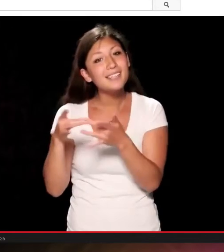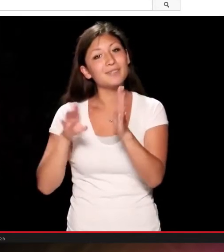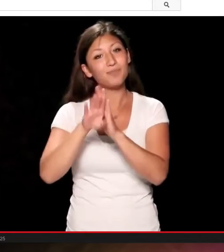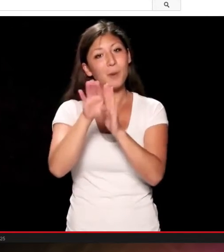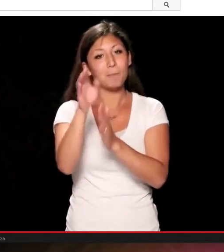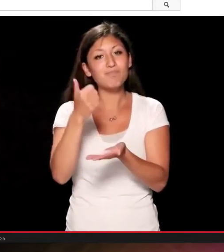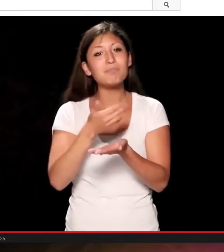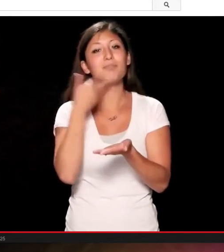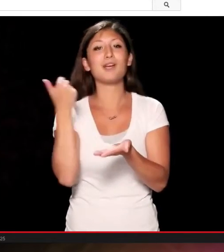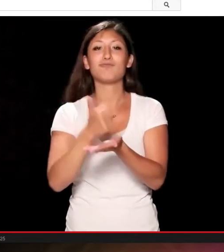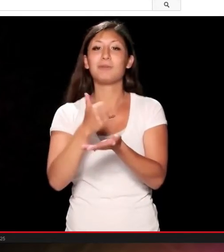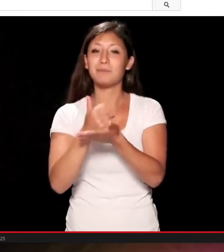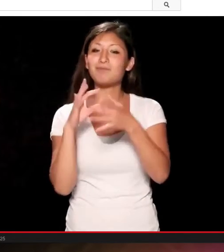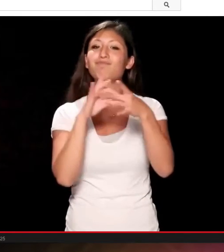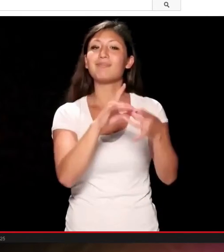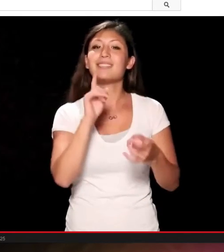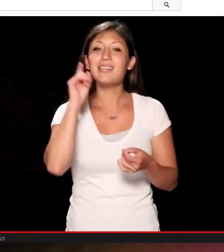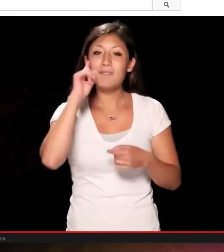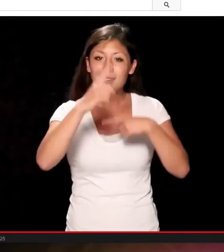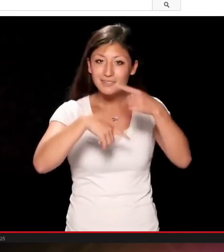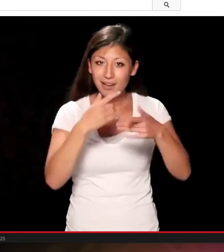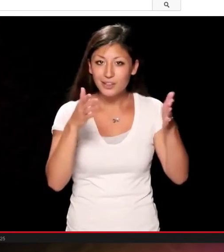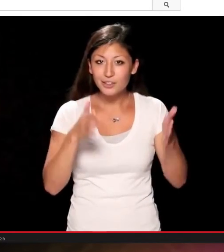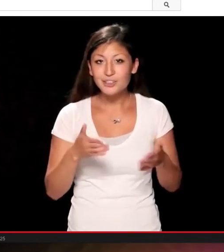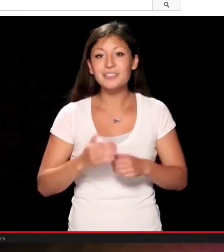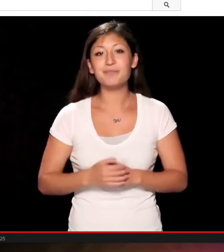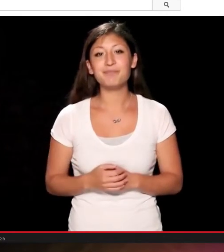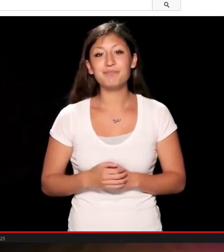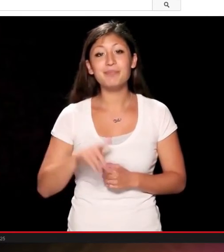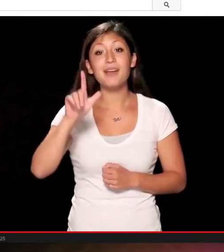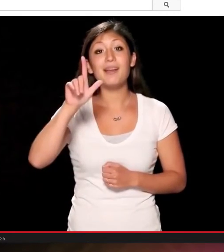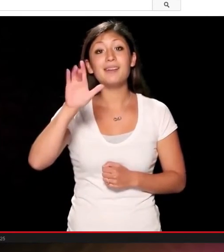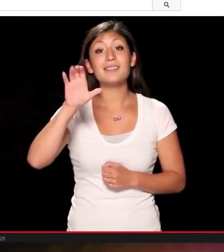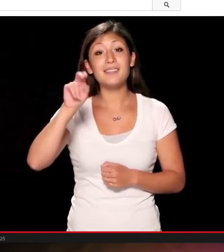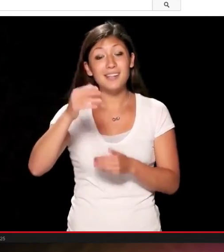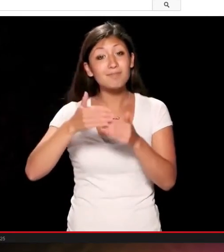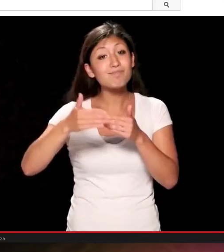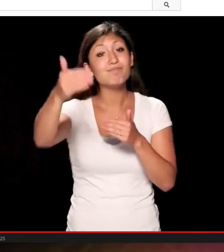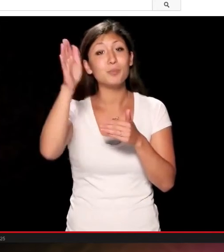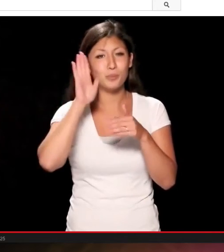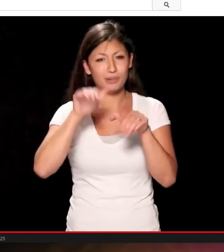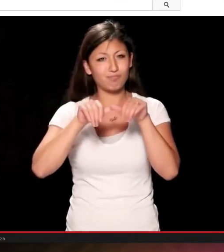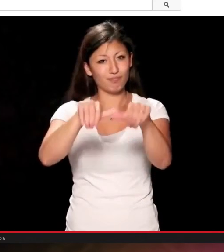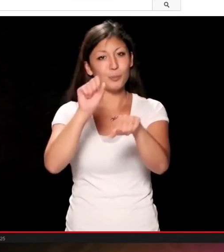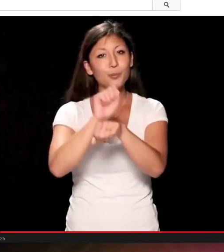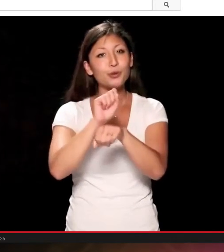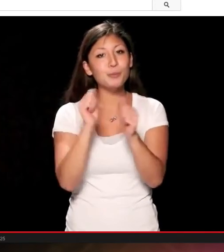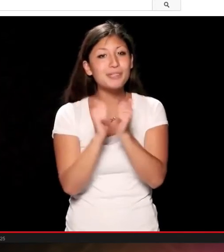We really want to understand better how the brain and sign language work together,